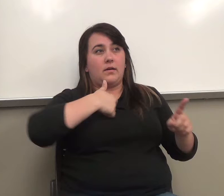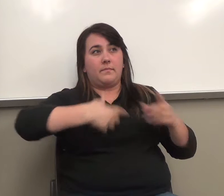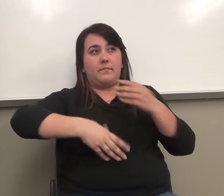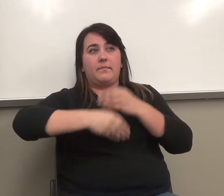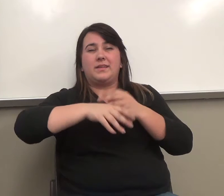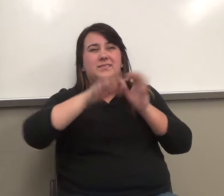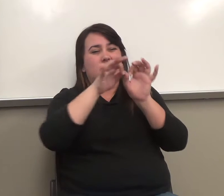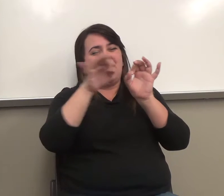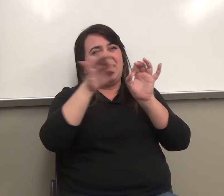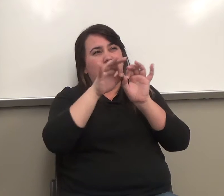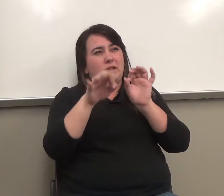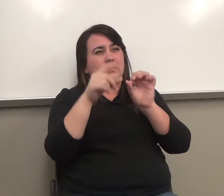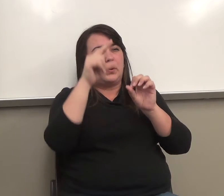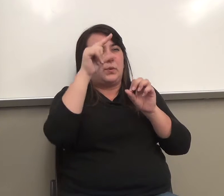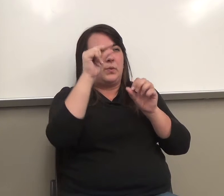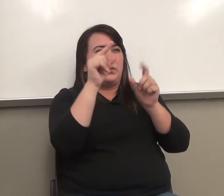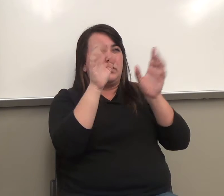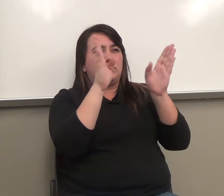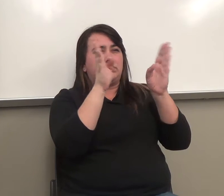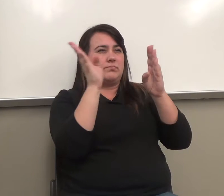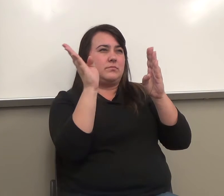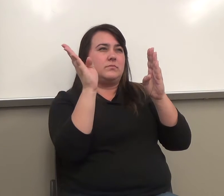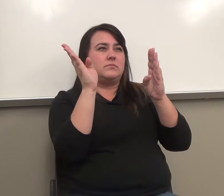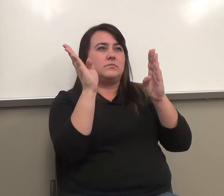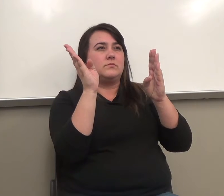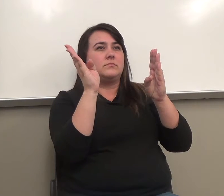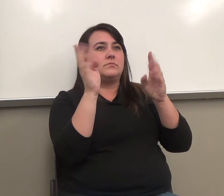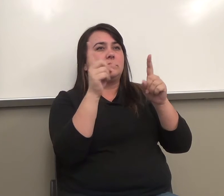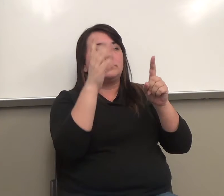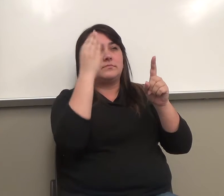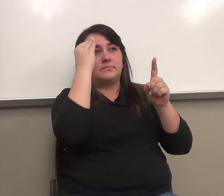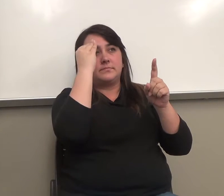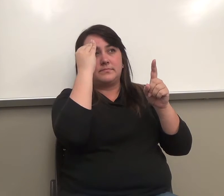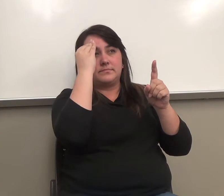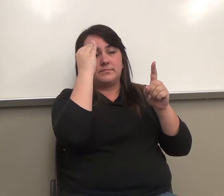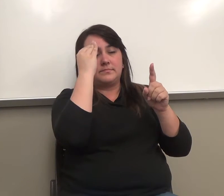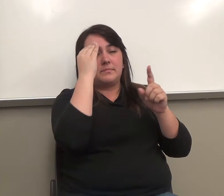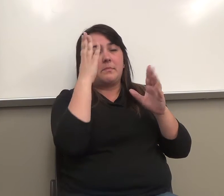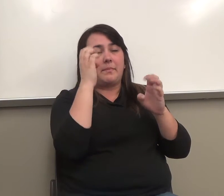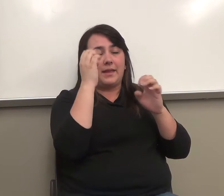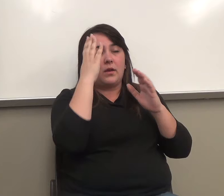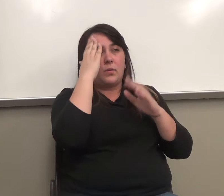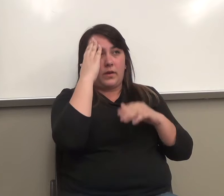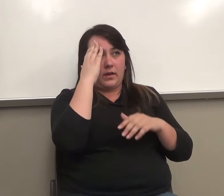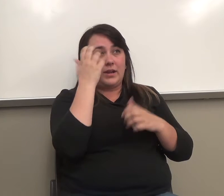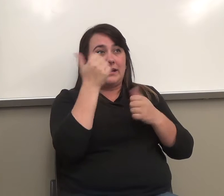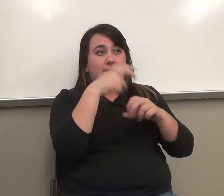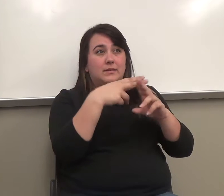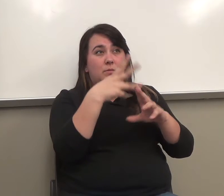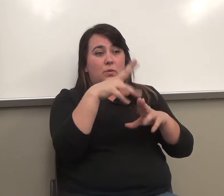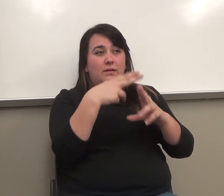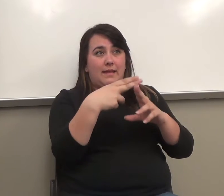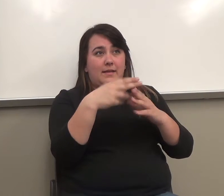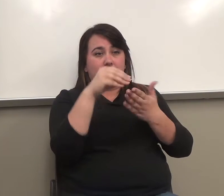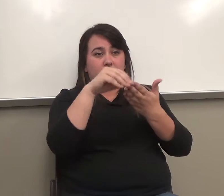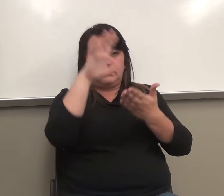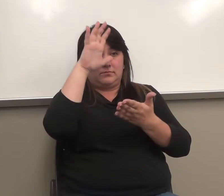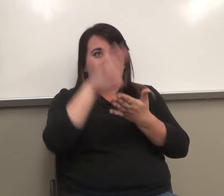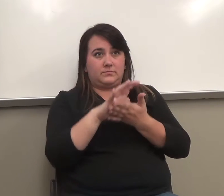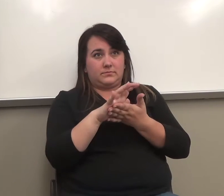little, it's in very tiny writing, but just be aware that anytime you put a name on a paper in my class,